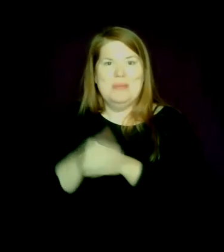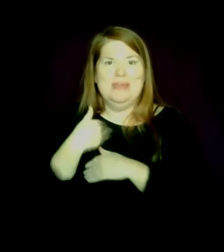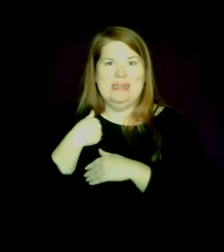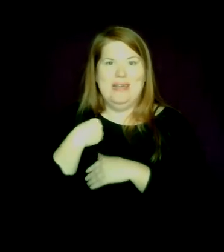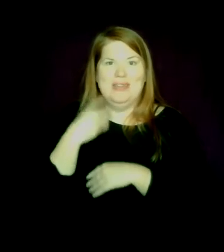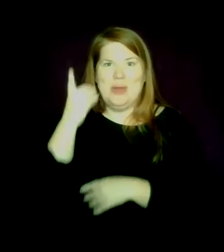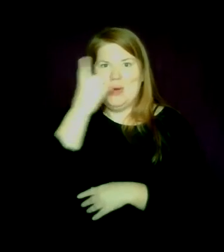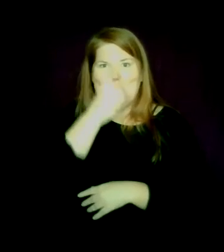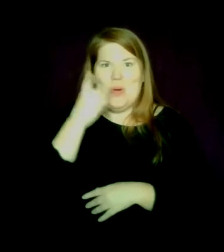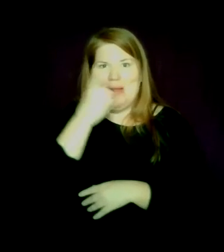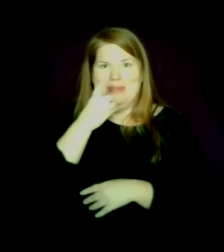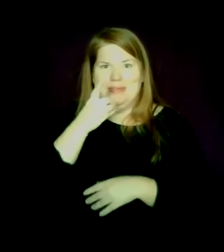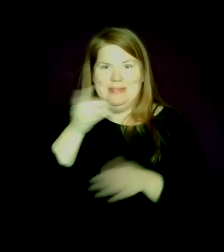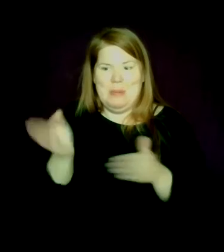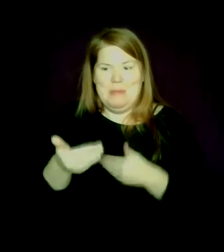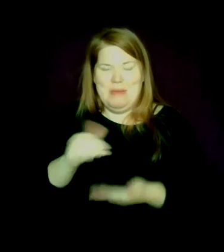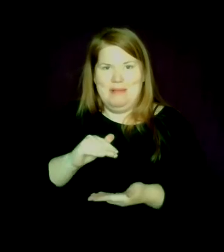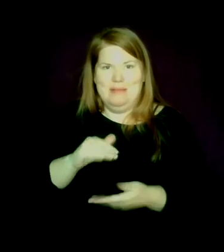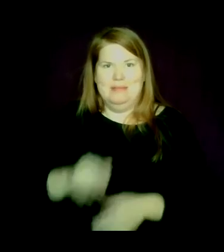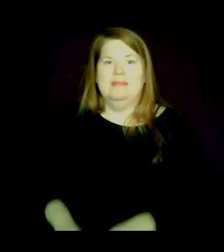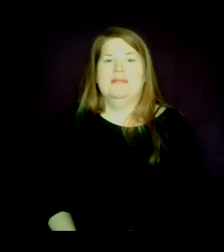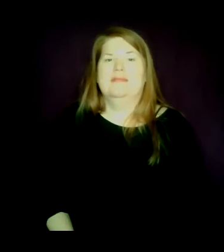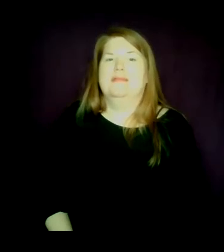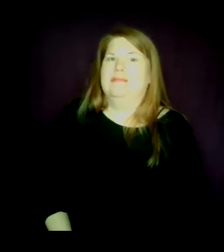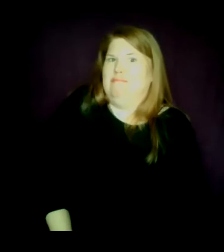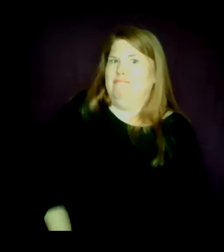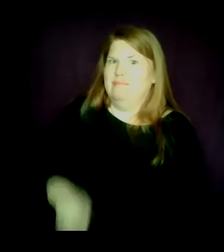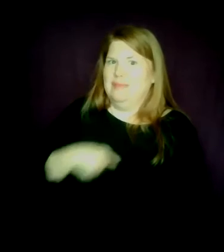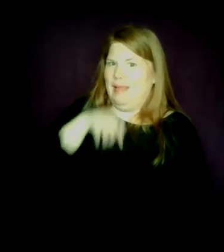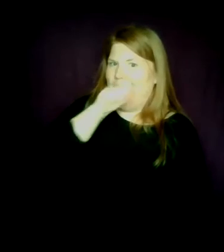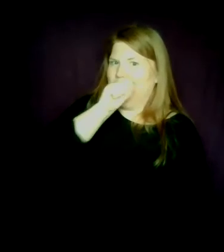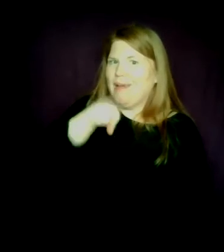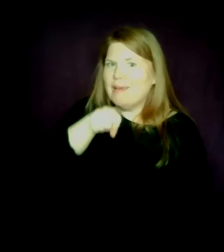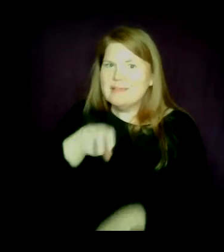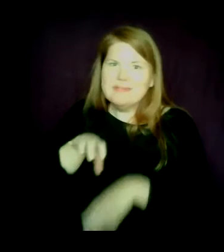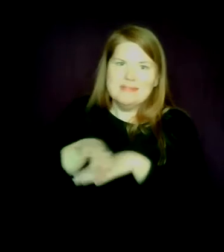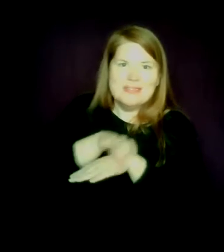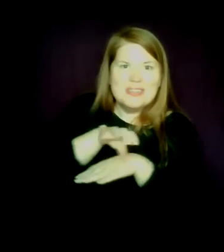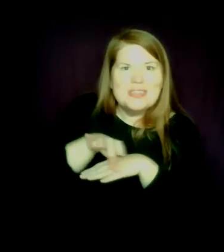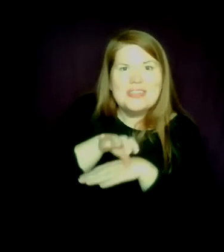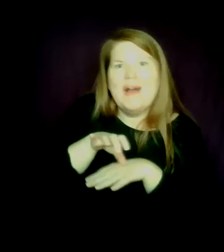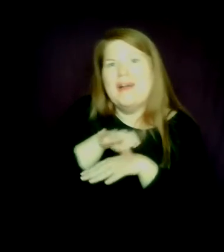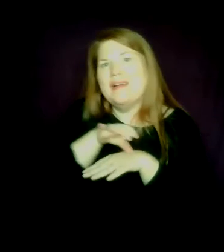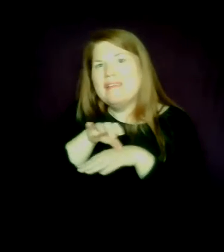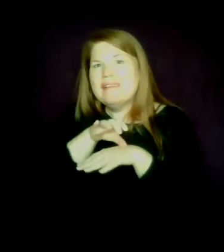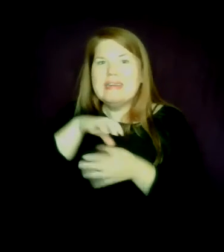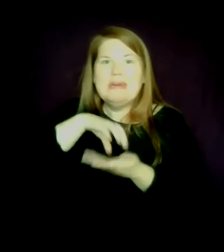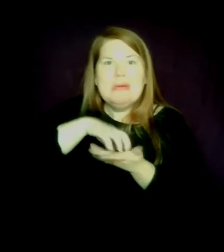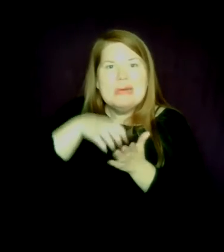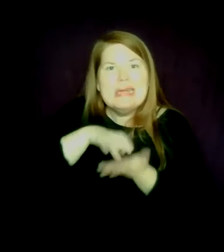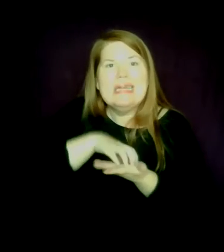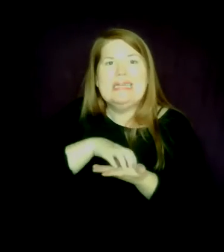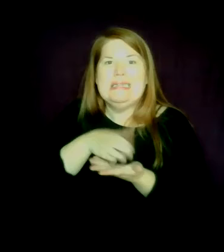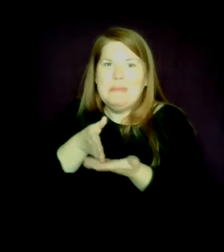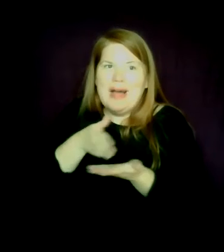donuts. Her shop is full of chocolate chip cookies and sweet potato pies.